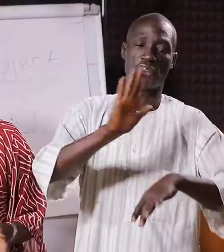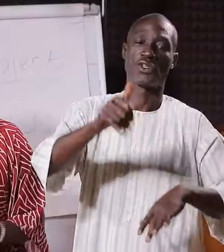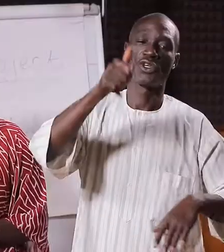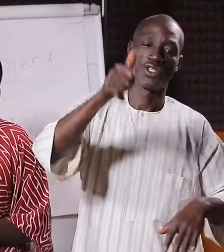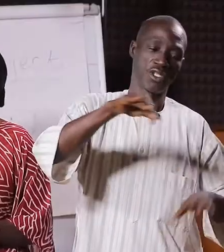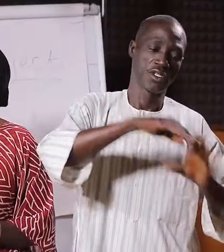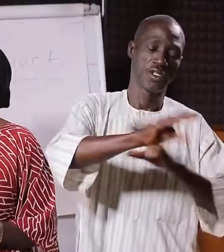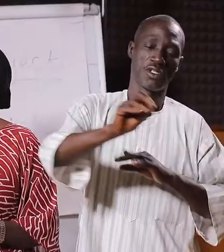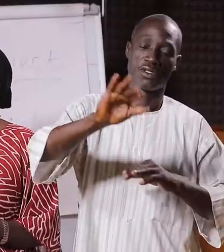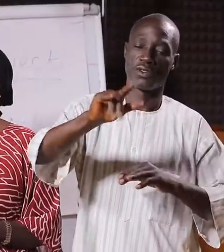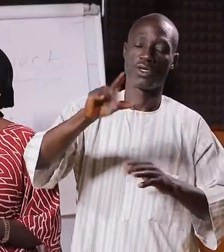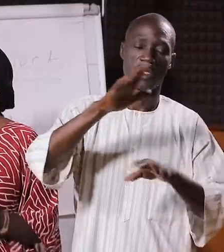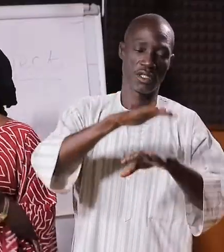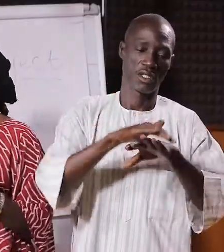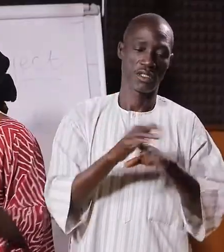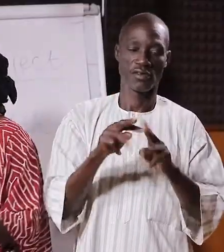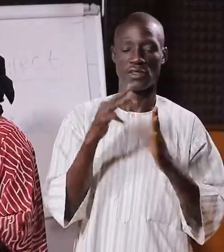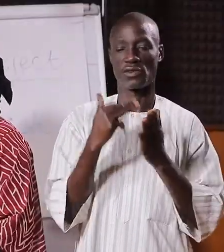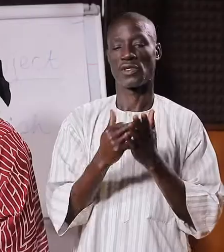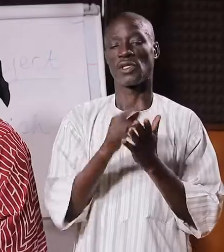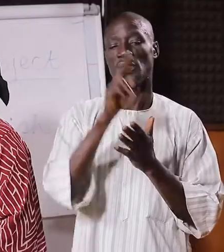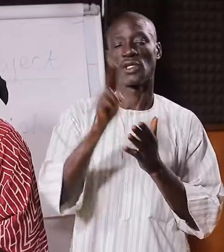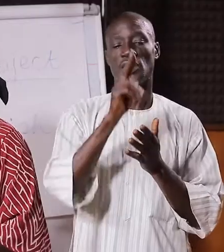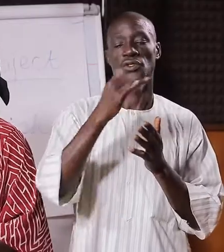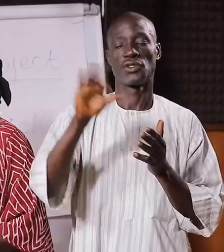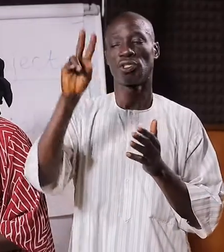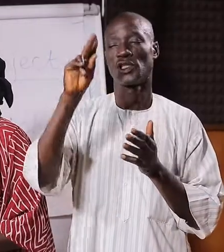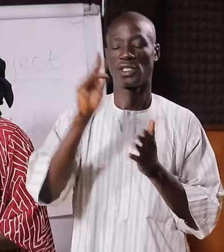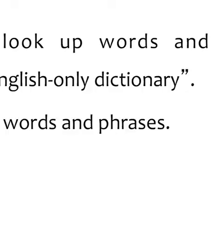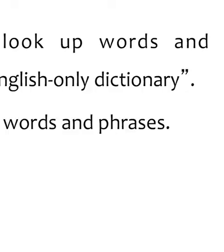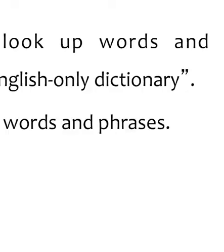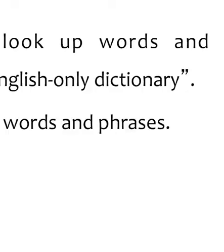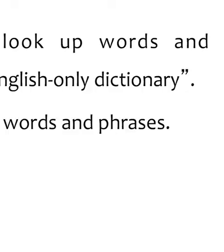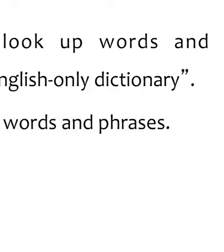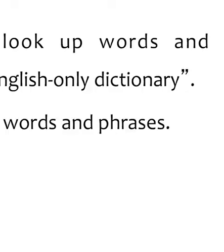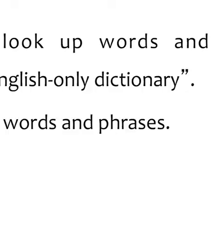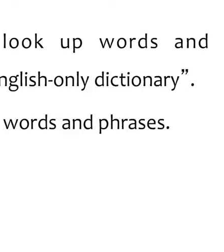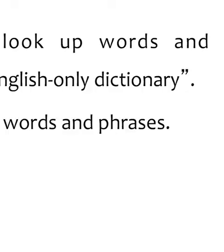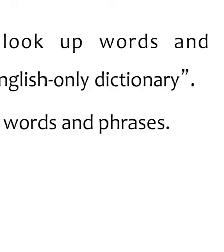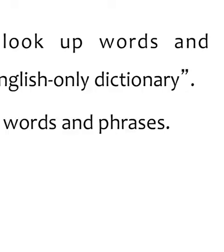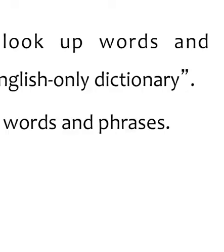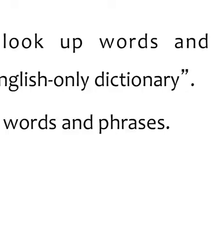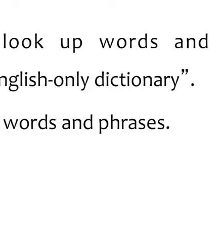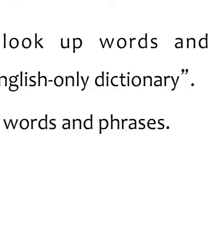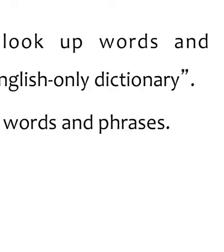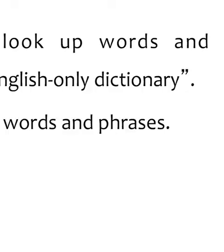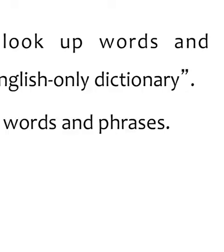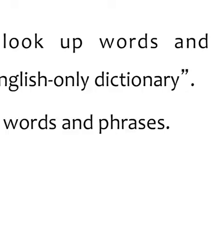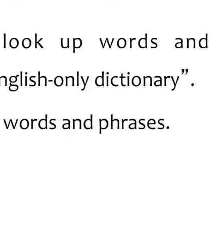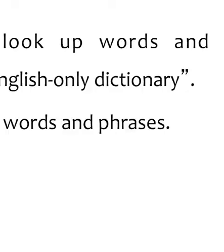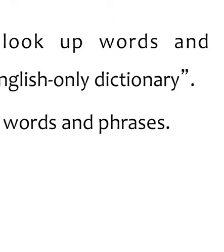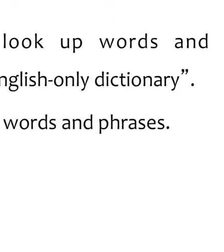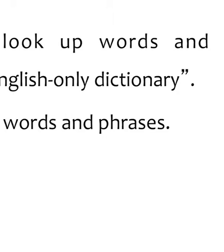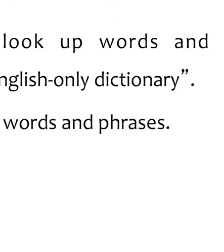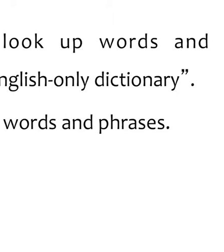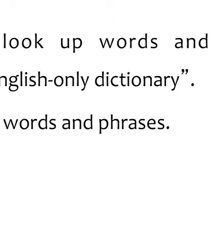oral English skills. So, use the dictionary all the time. Number 7, learn vocabulary in words